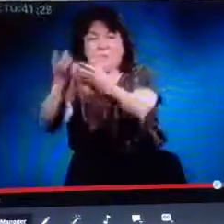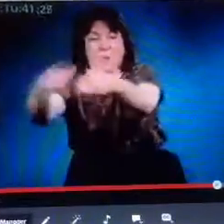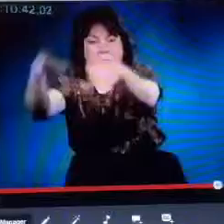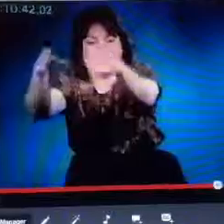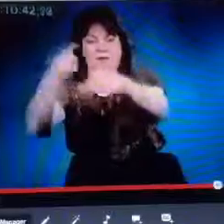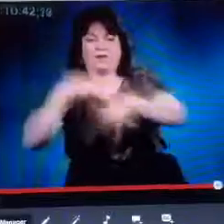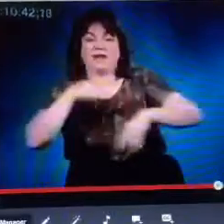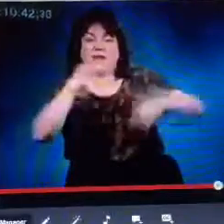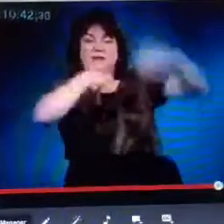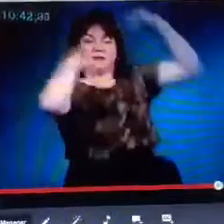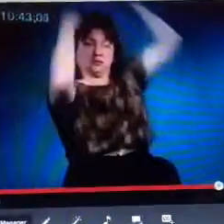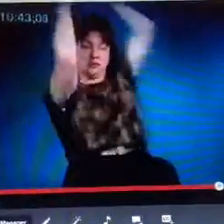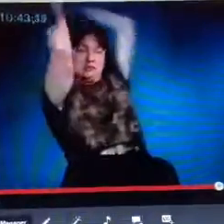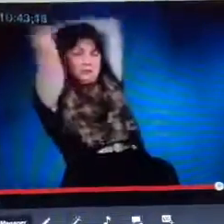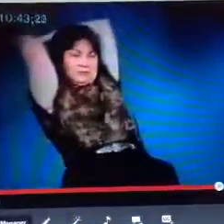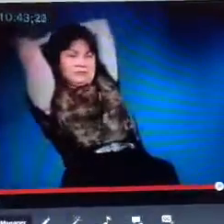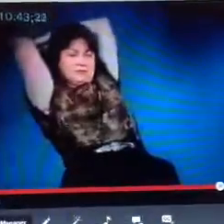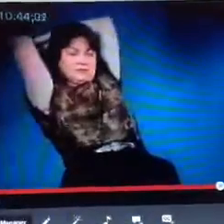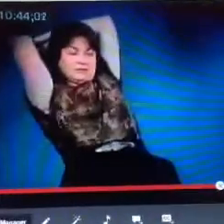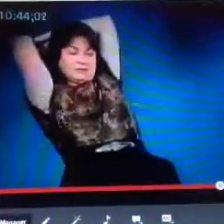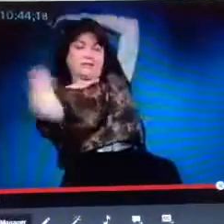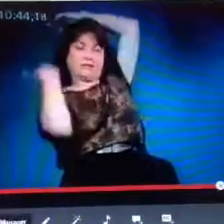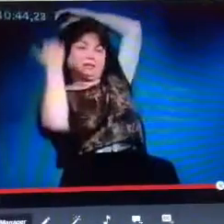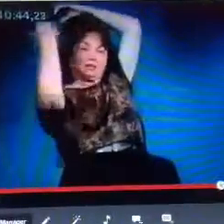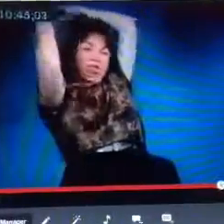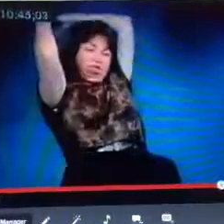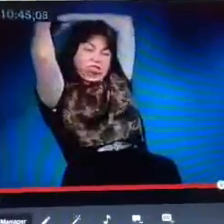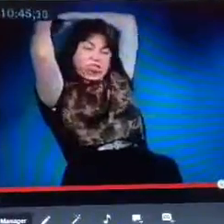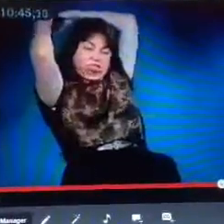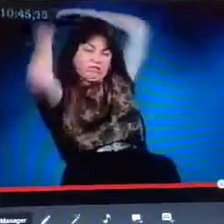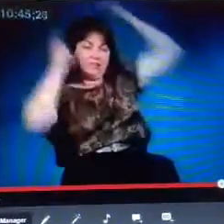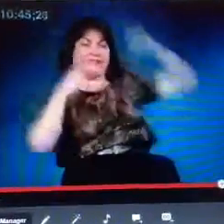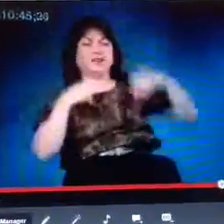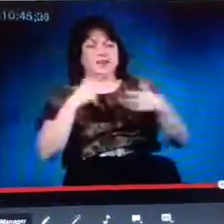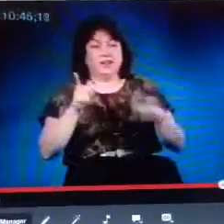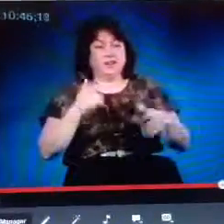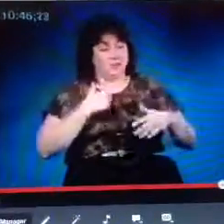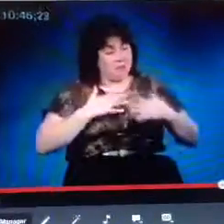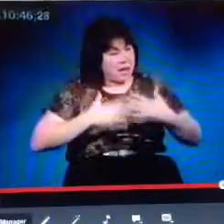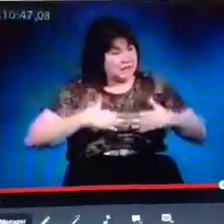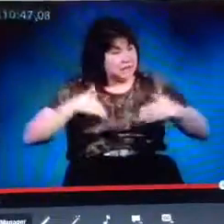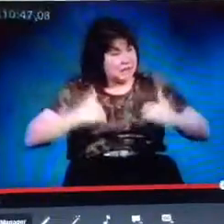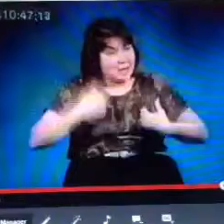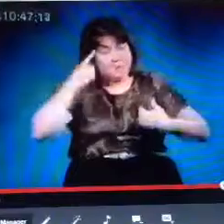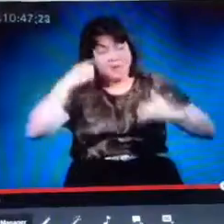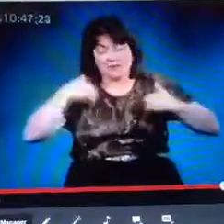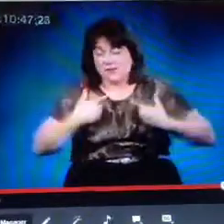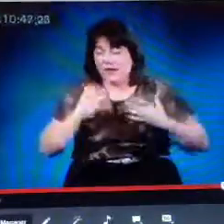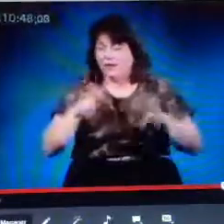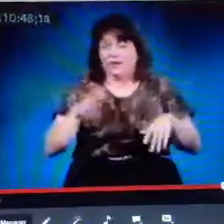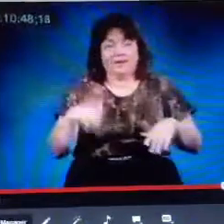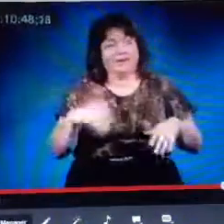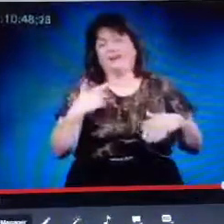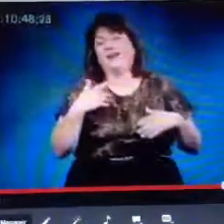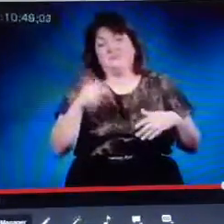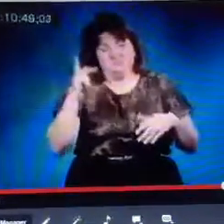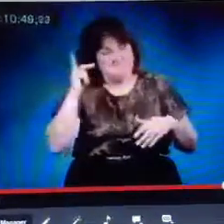stand at the end of my bed with the bowl, and then I would lay on my back with my hands over my head and put my hands in the